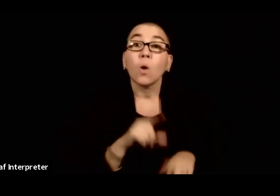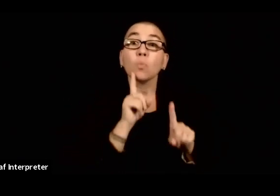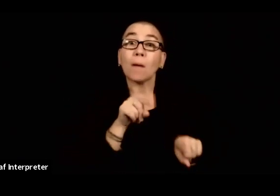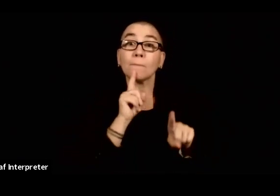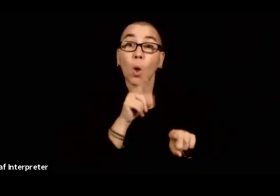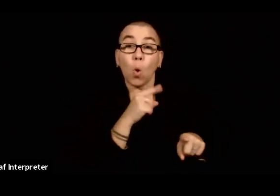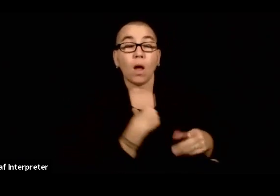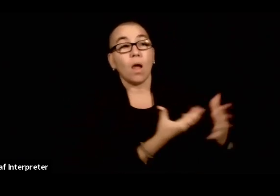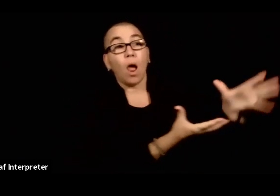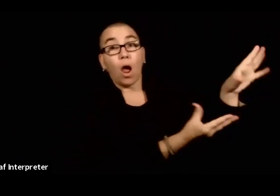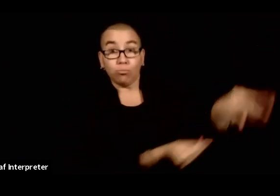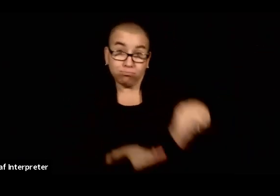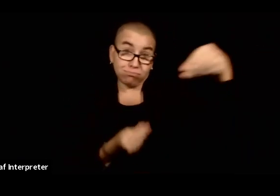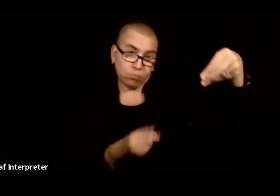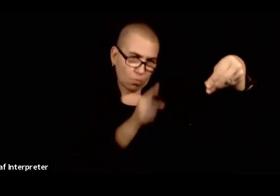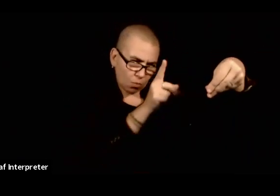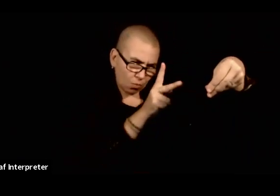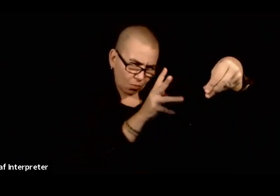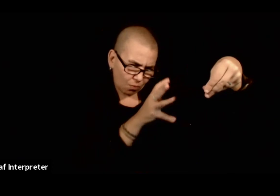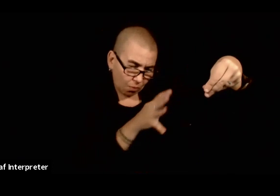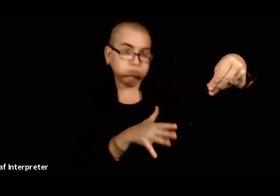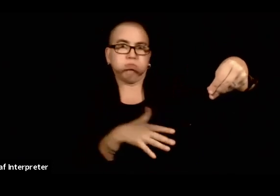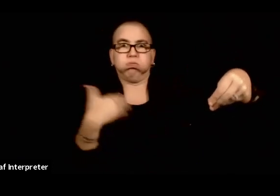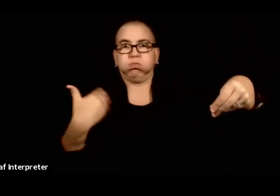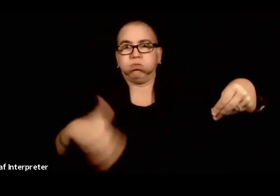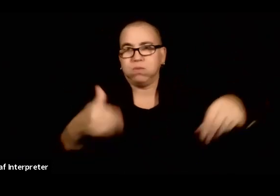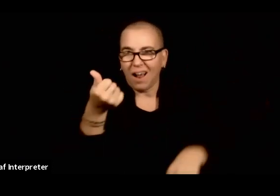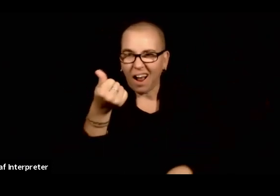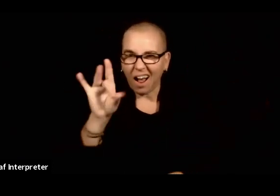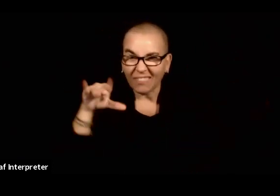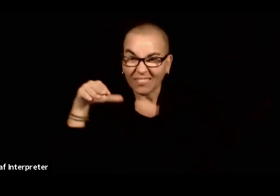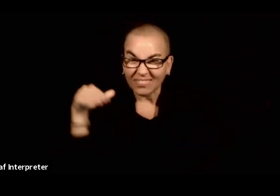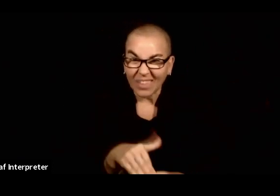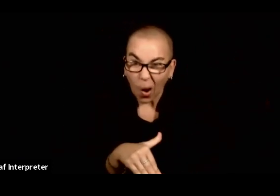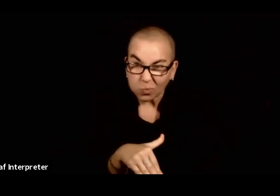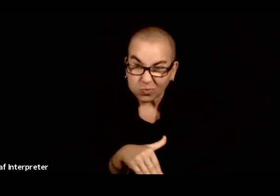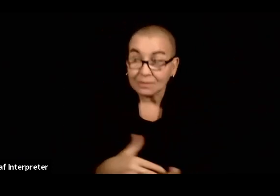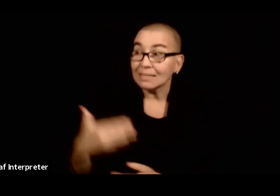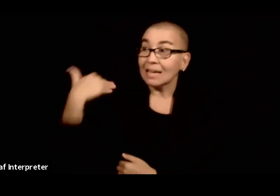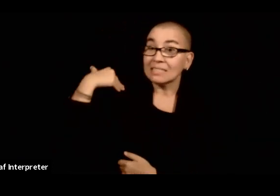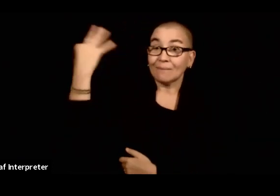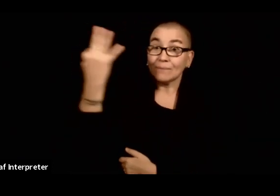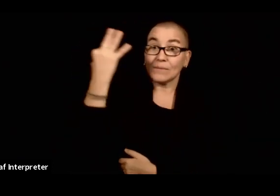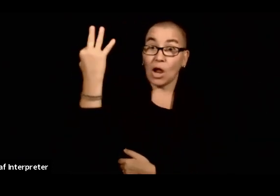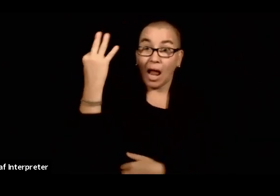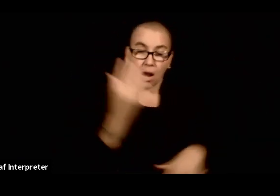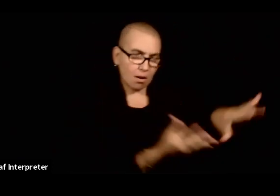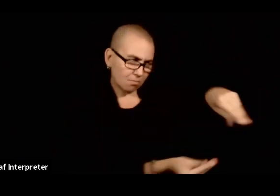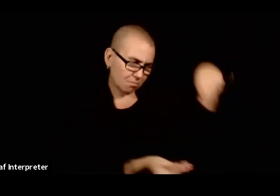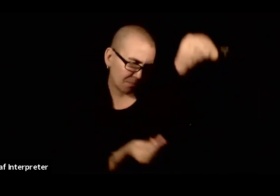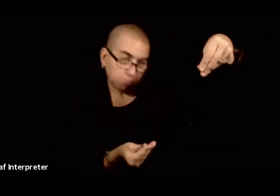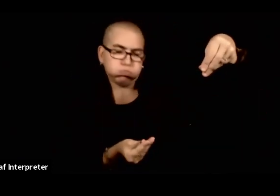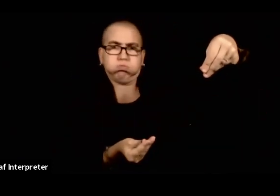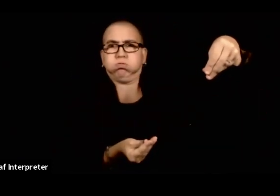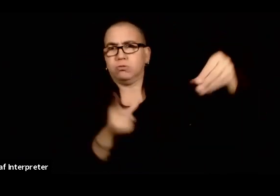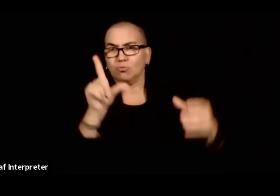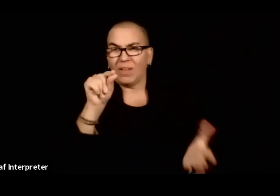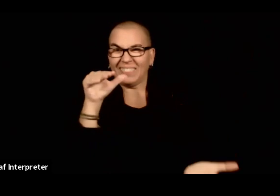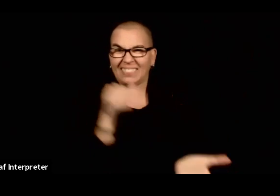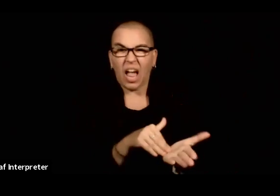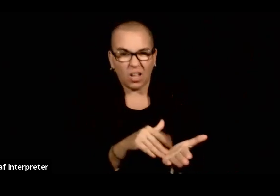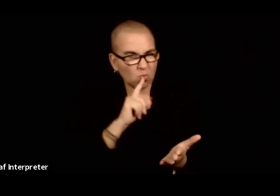and 20,000 on Friday. Our testing volume growth continues to be greater than our growth